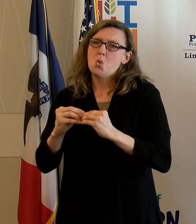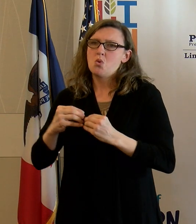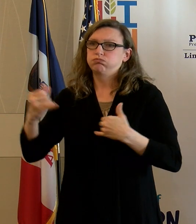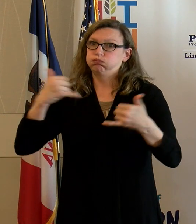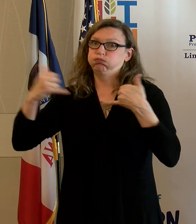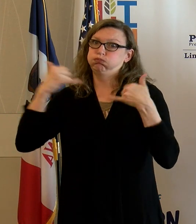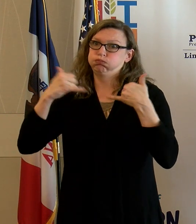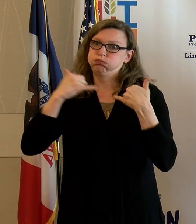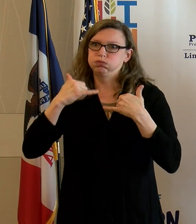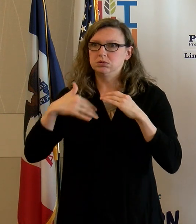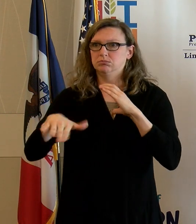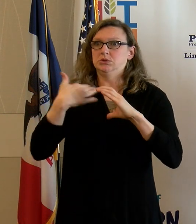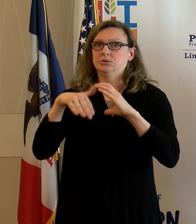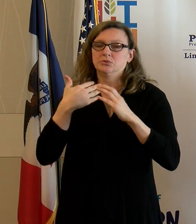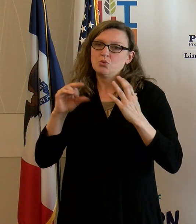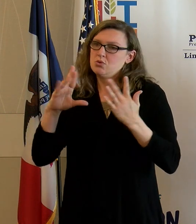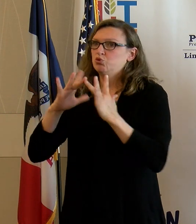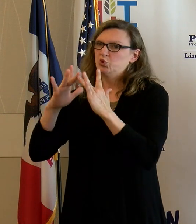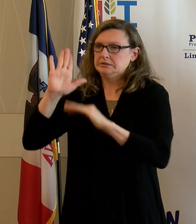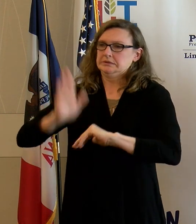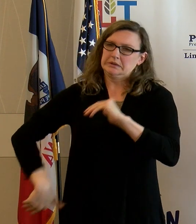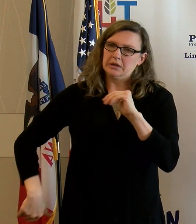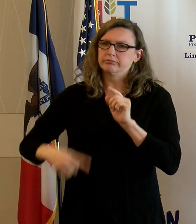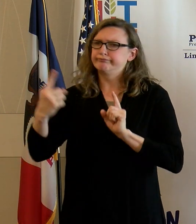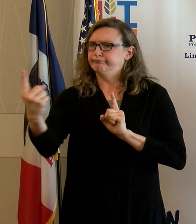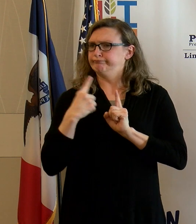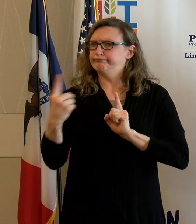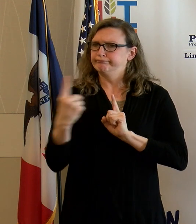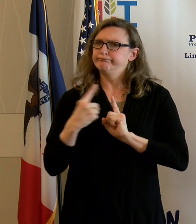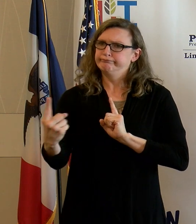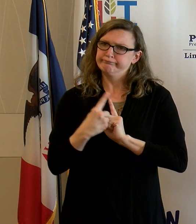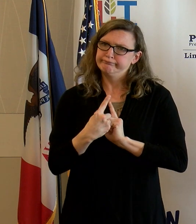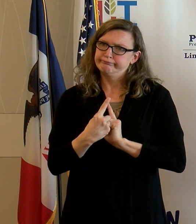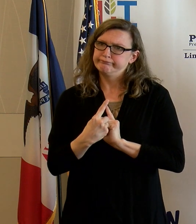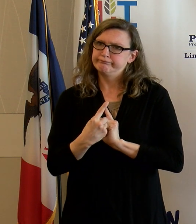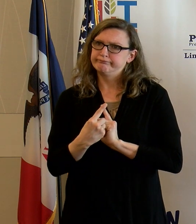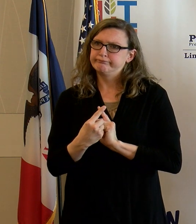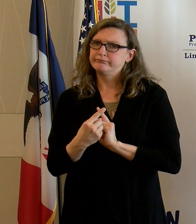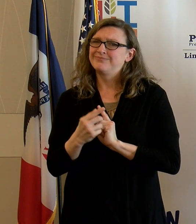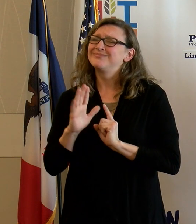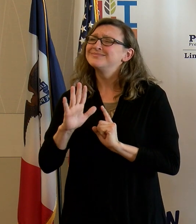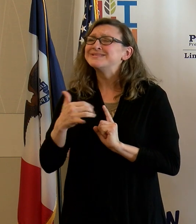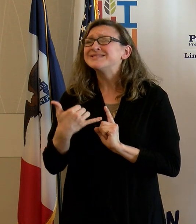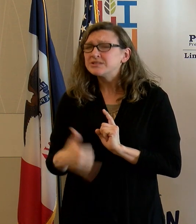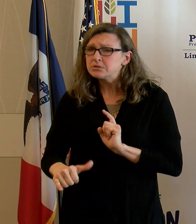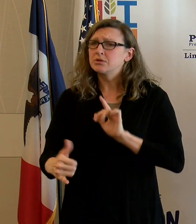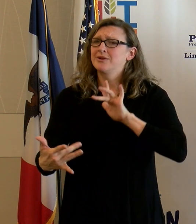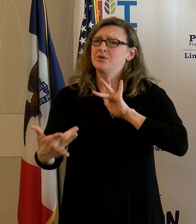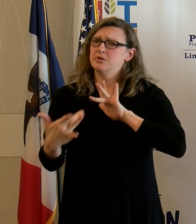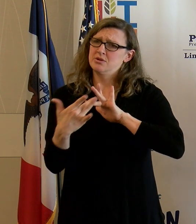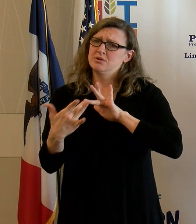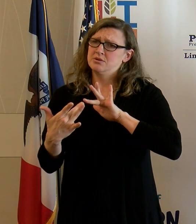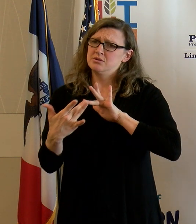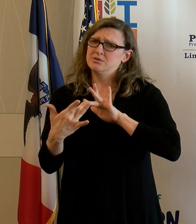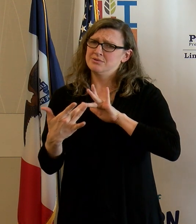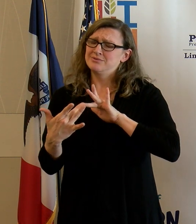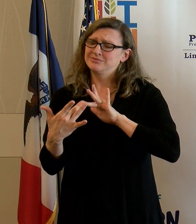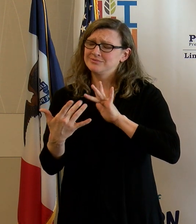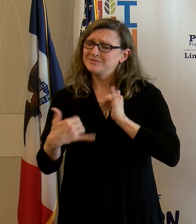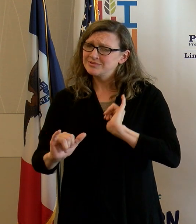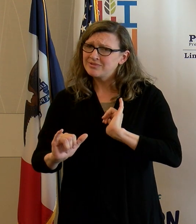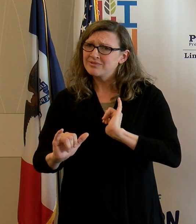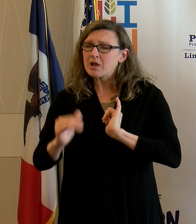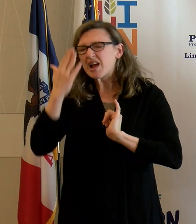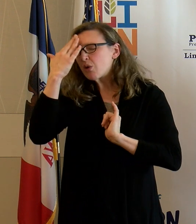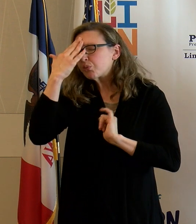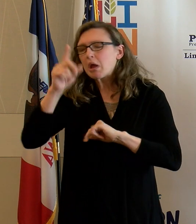conducted through our internet websites. So we are there to continue to protect you. We are there to continue to monitor the activity and to respond to your